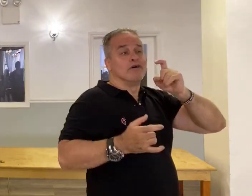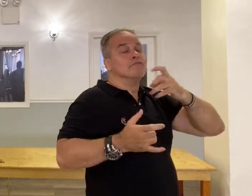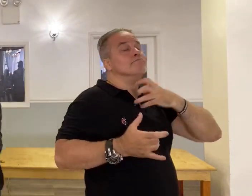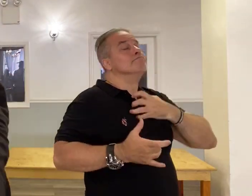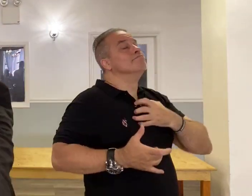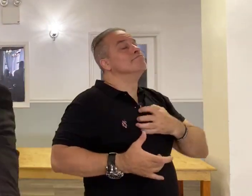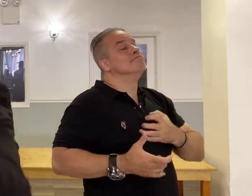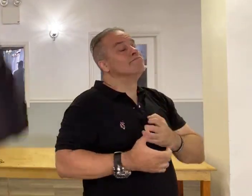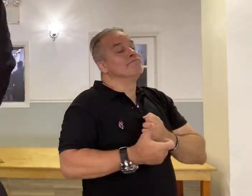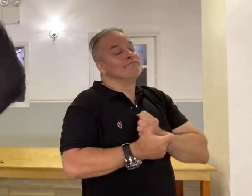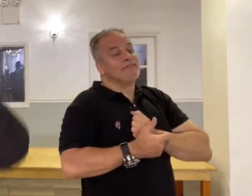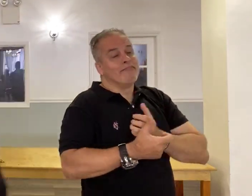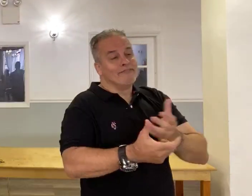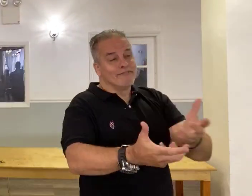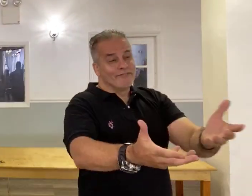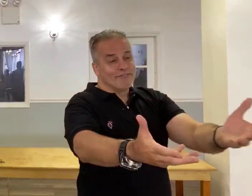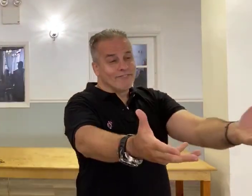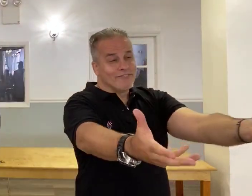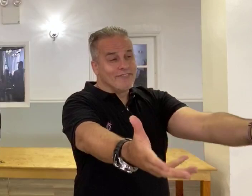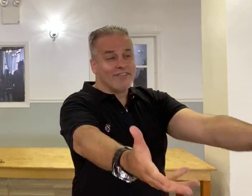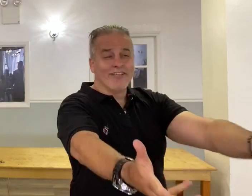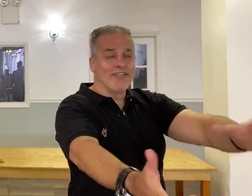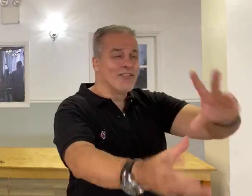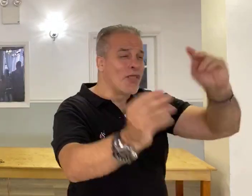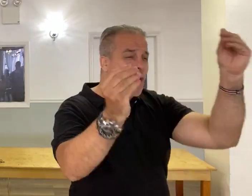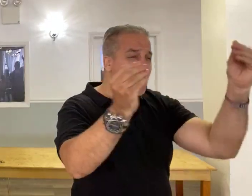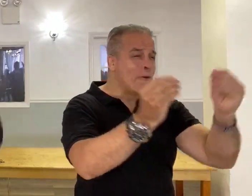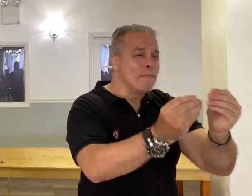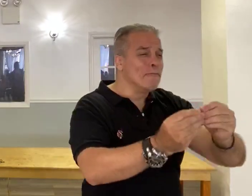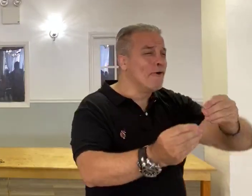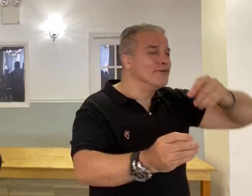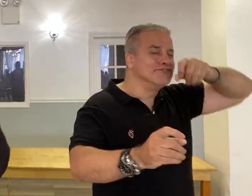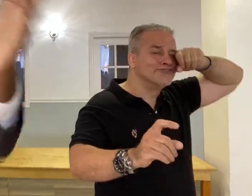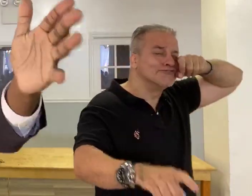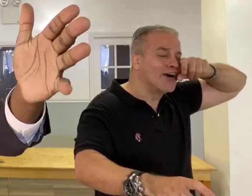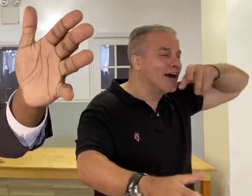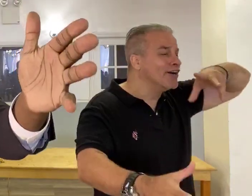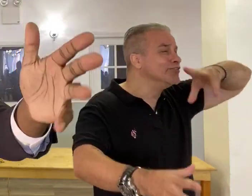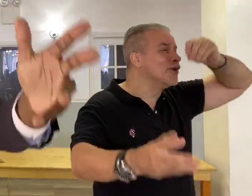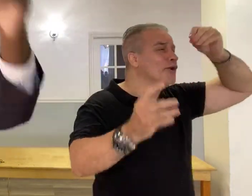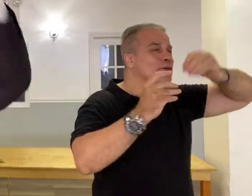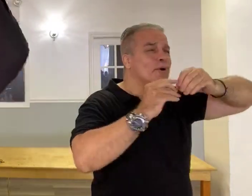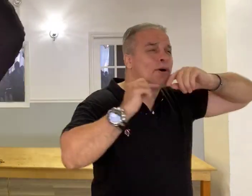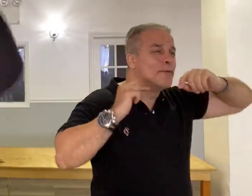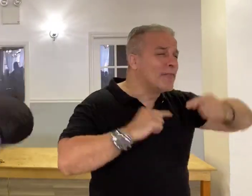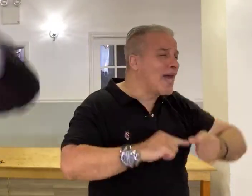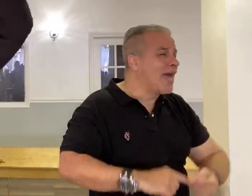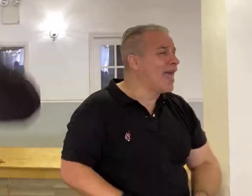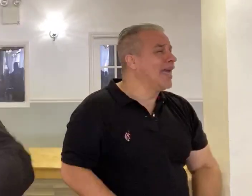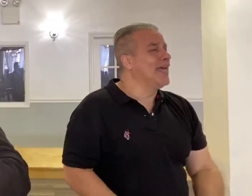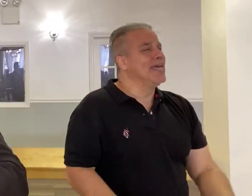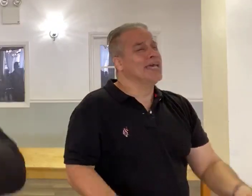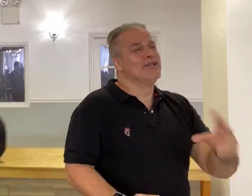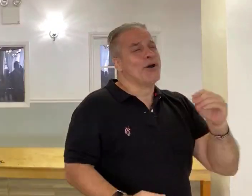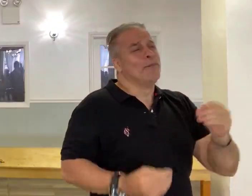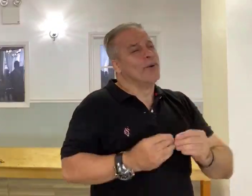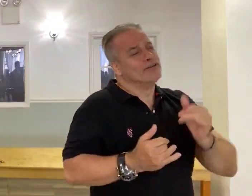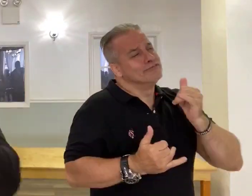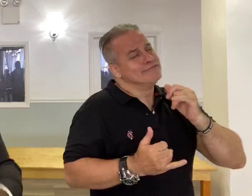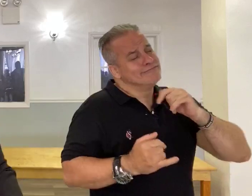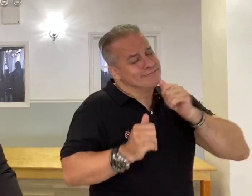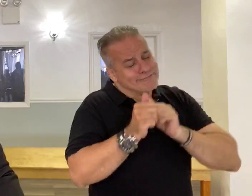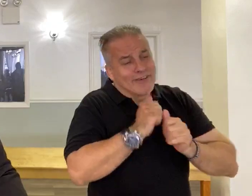God extends himself in his kingdom to us that are there with him. And the Bible says that he wipes away